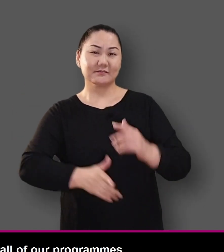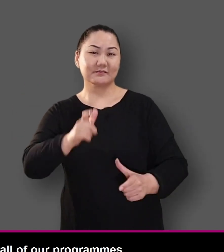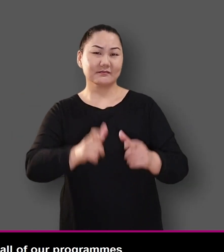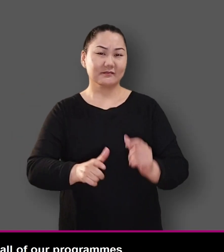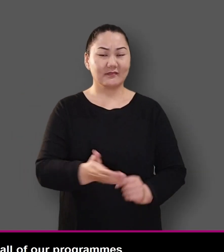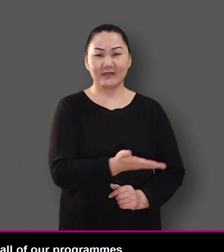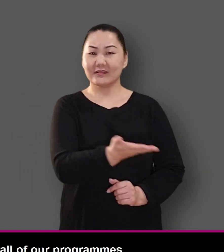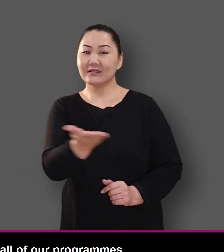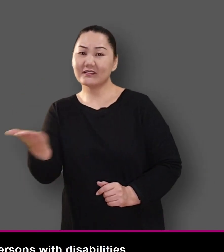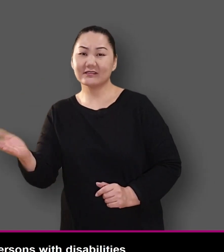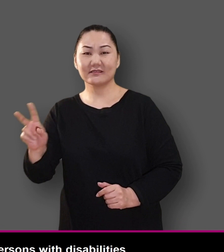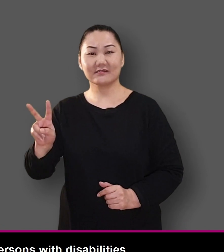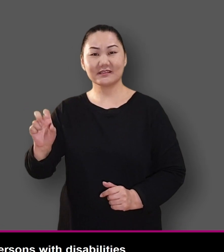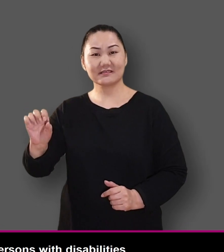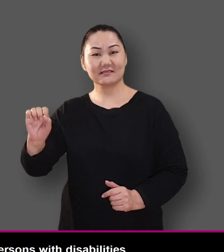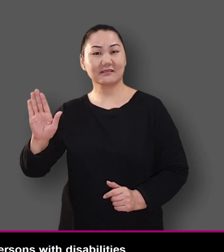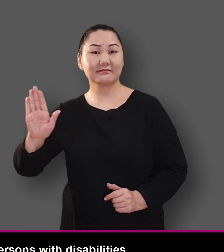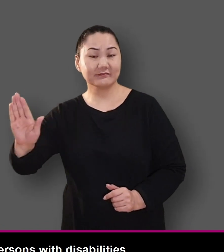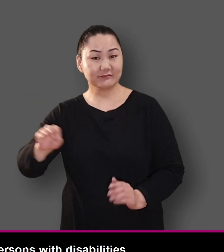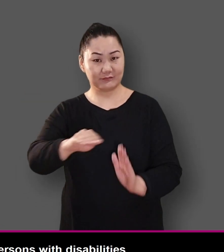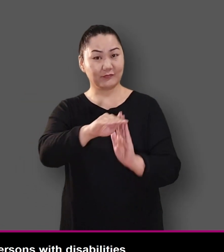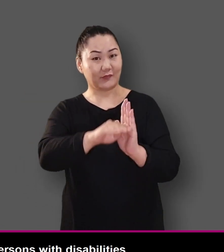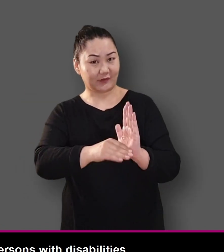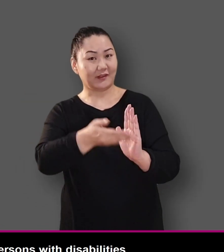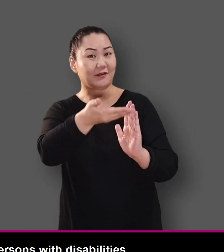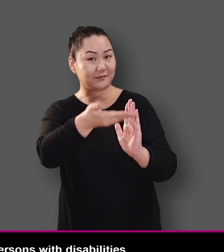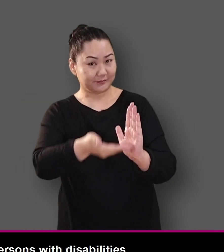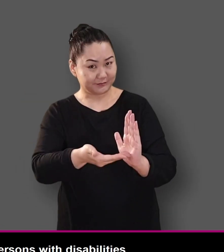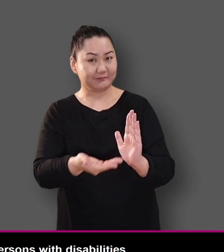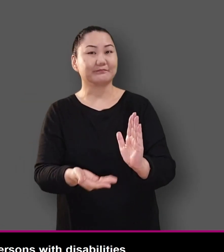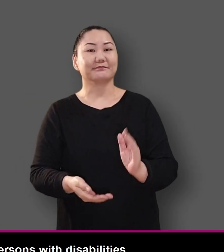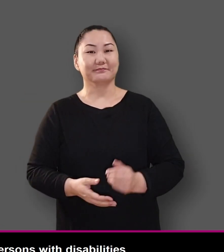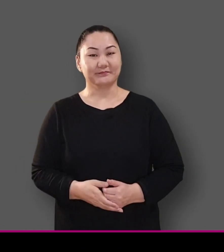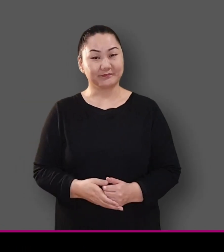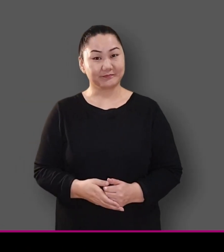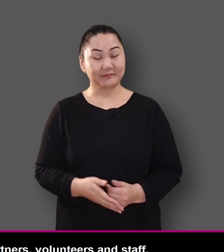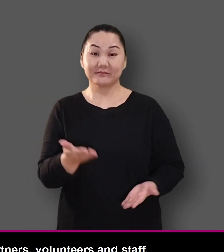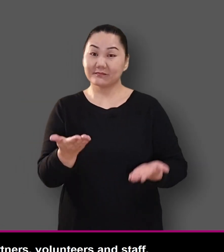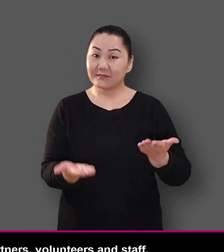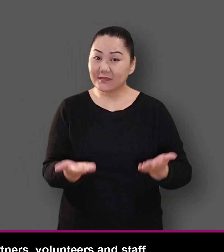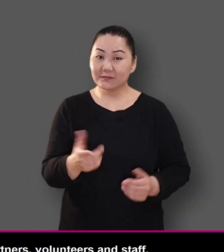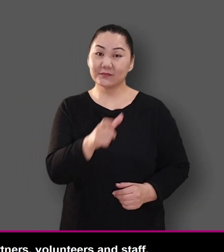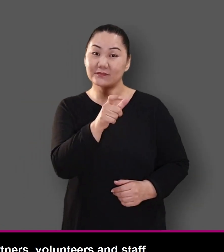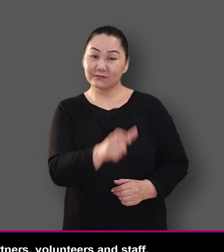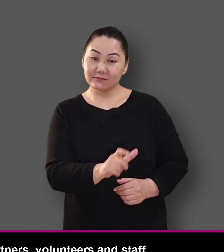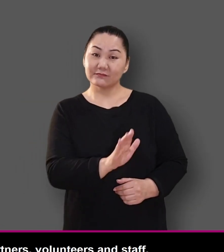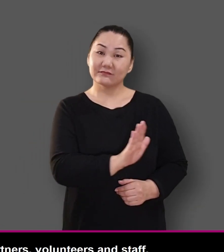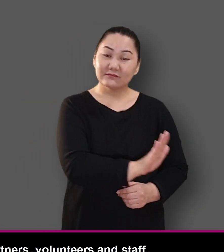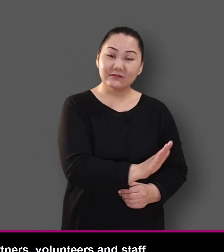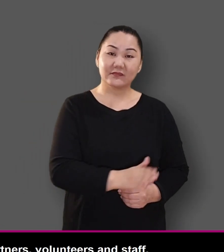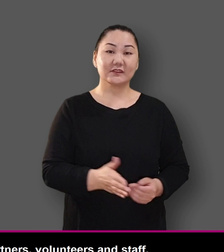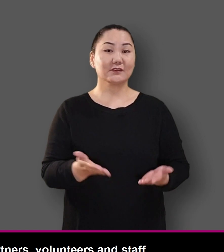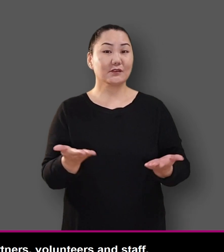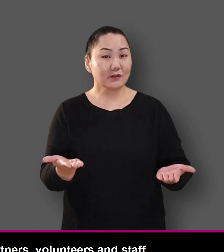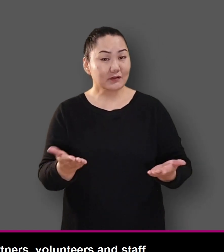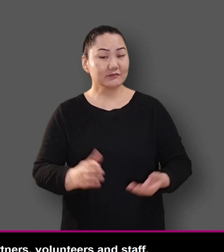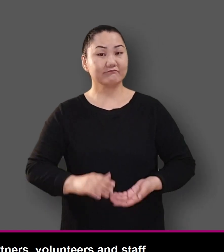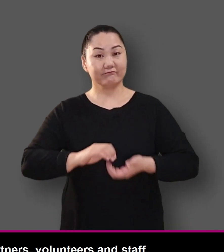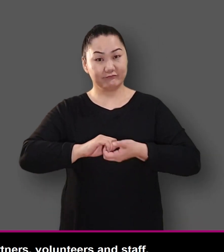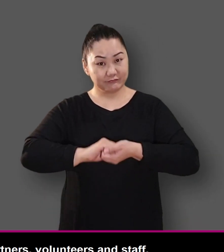all of our programs are inclusive of persons with disabilities as primary actors, partners,